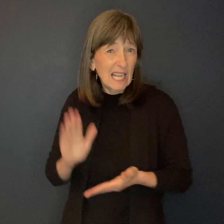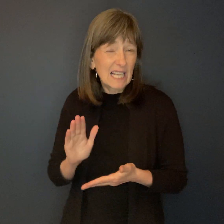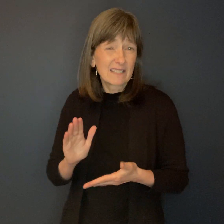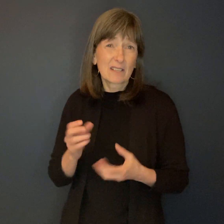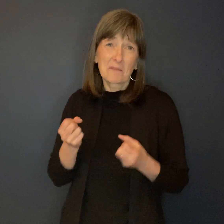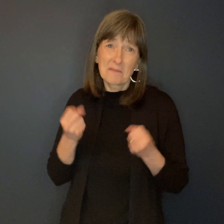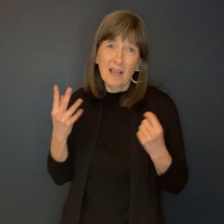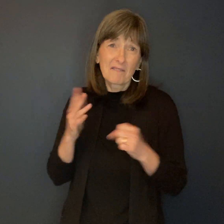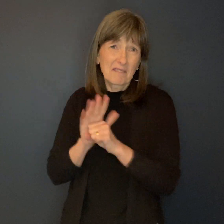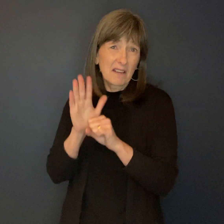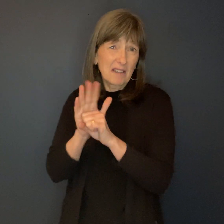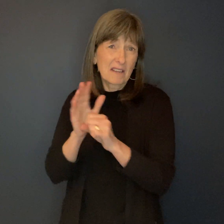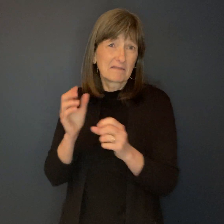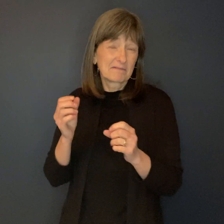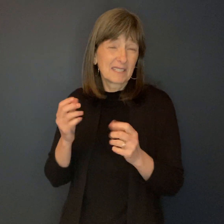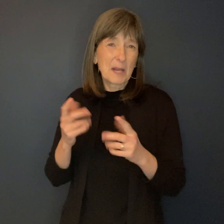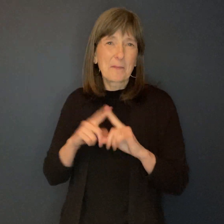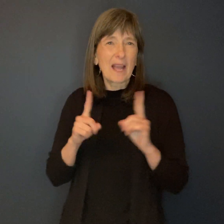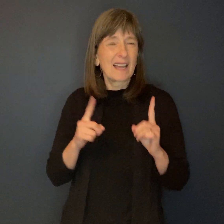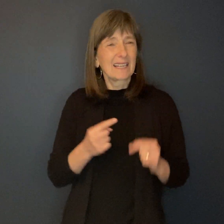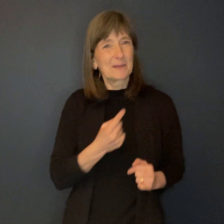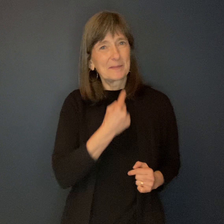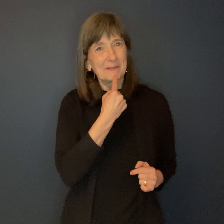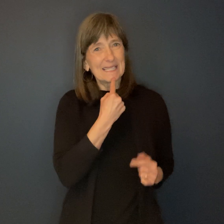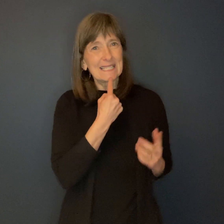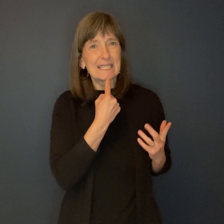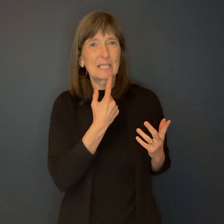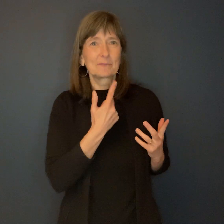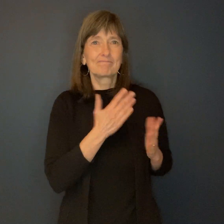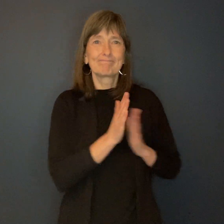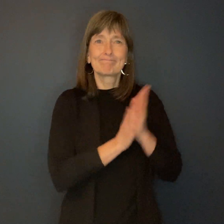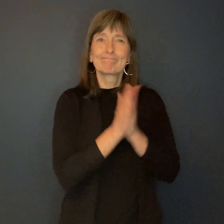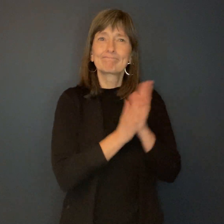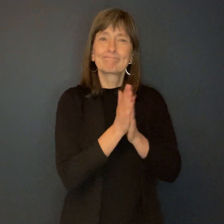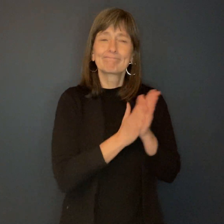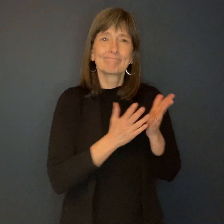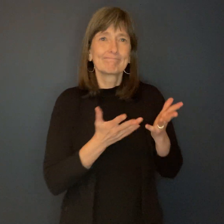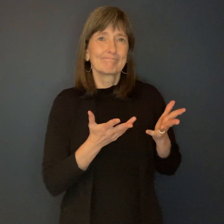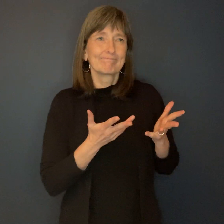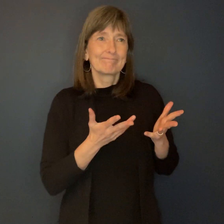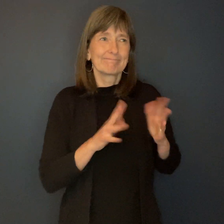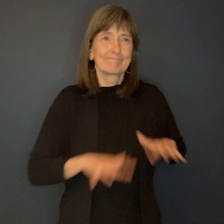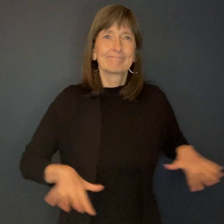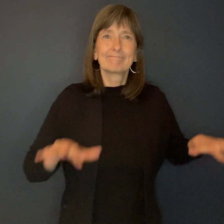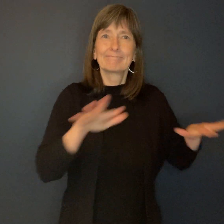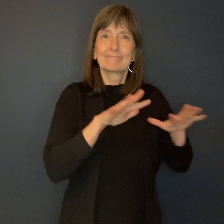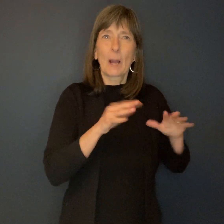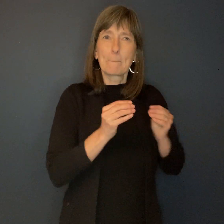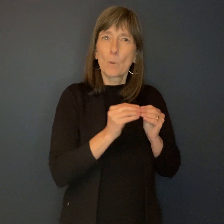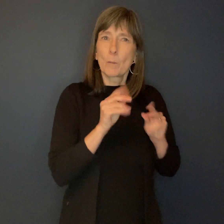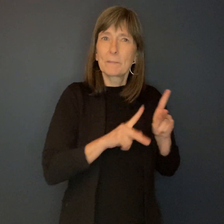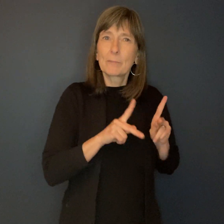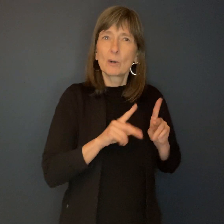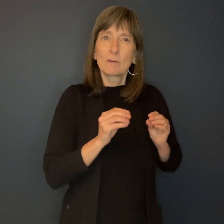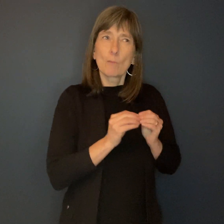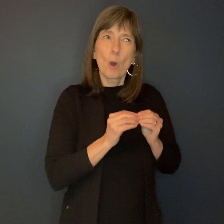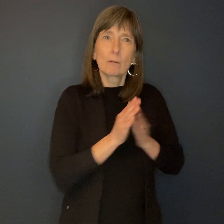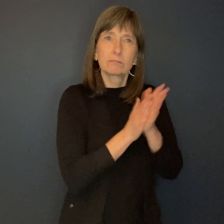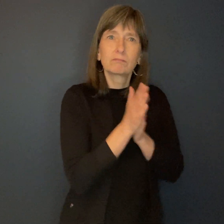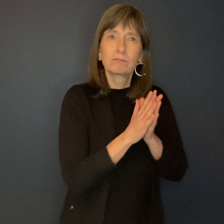miss that real enthusiasm that was so widely spread. It still exists,